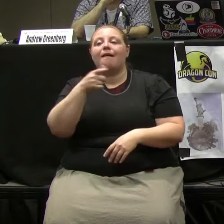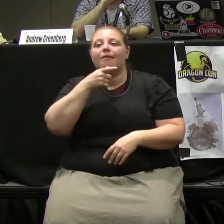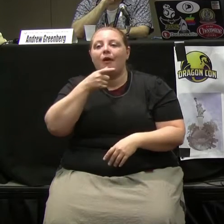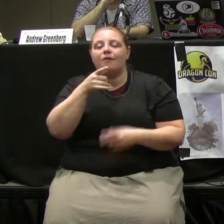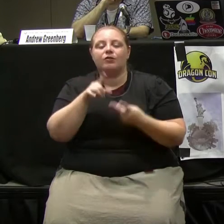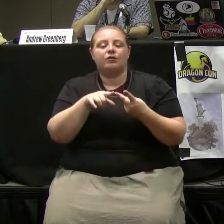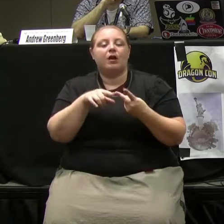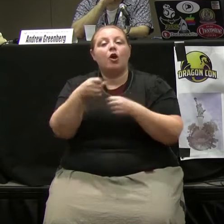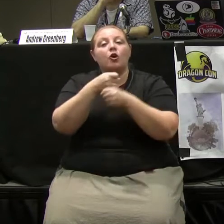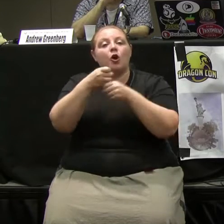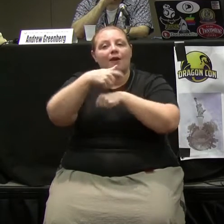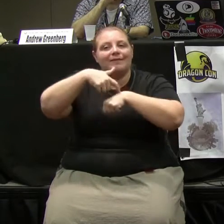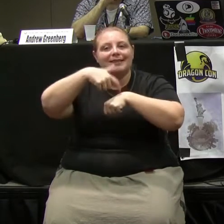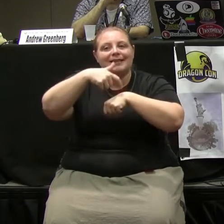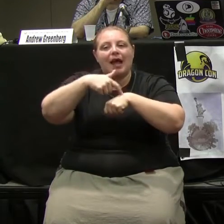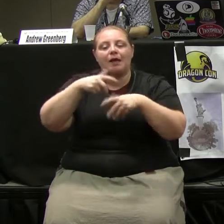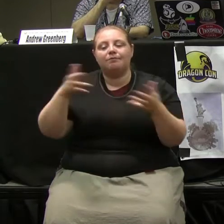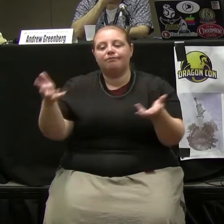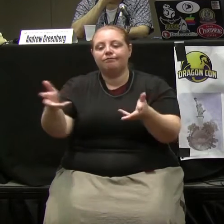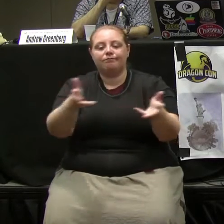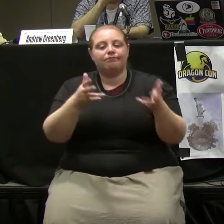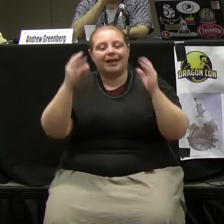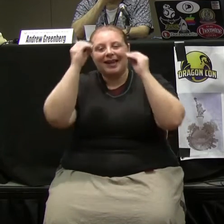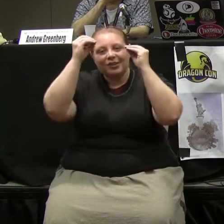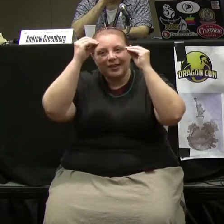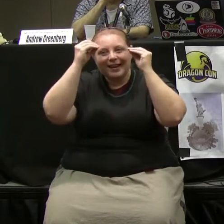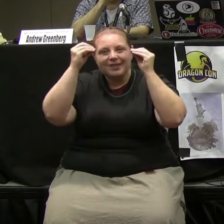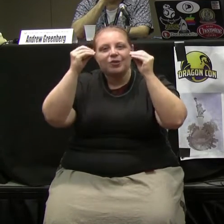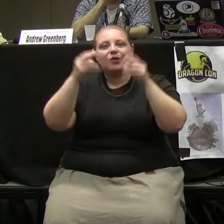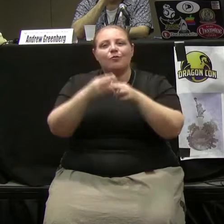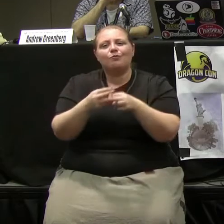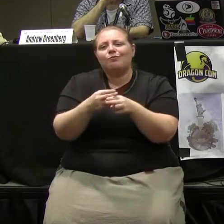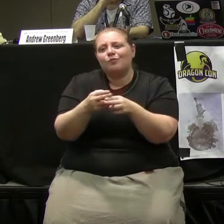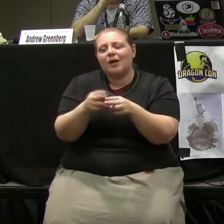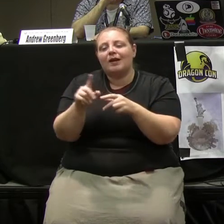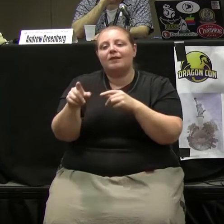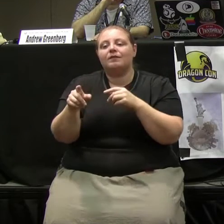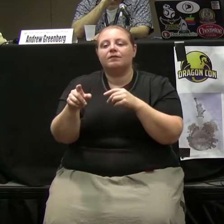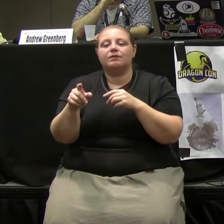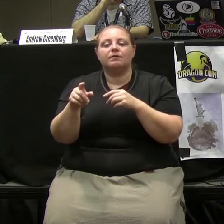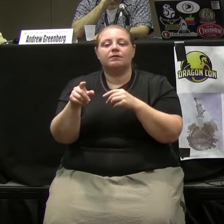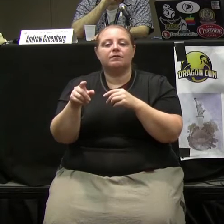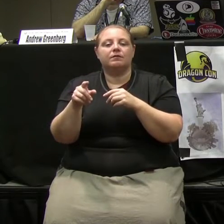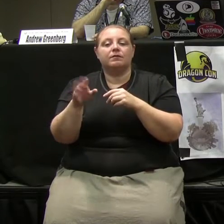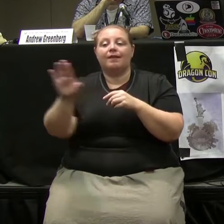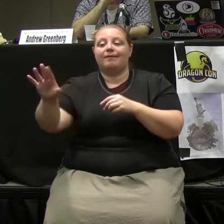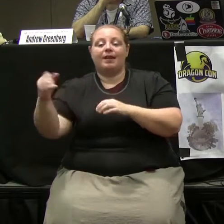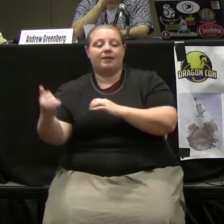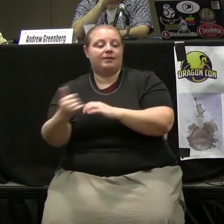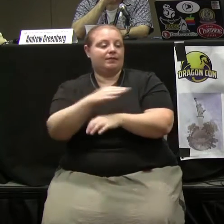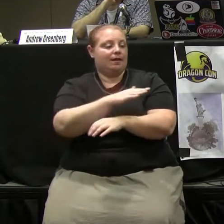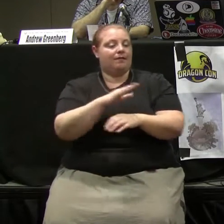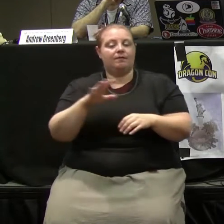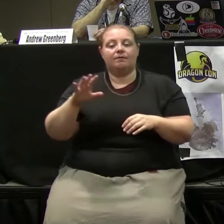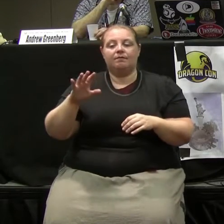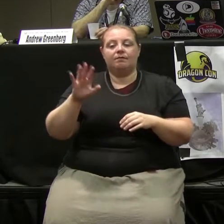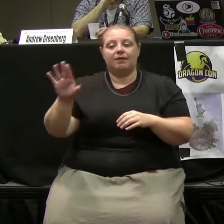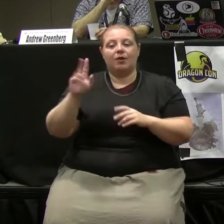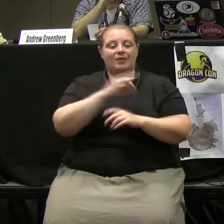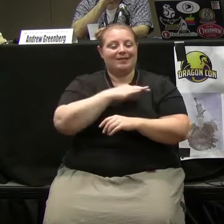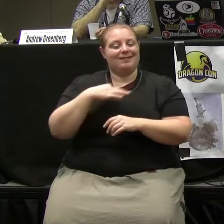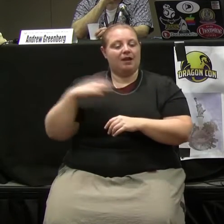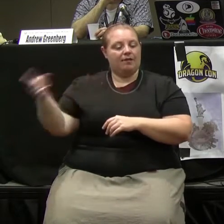hour where people come and it's supposed to be an educational briefing. Where maybe they send staffers and you know,